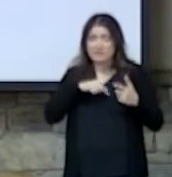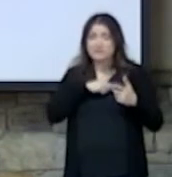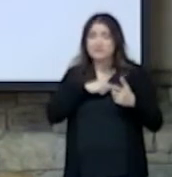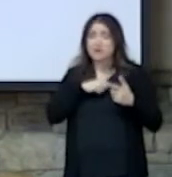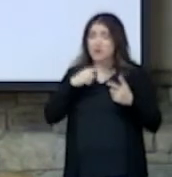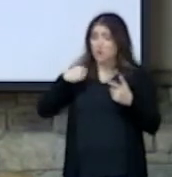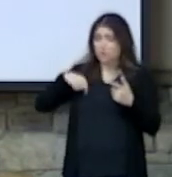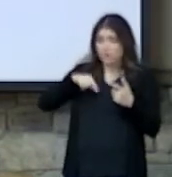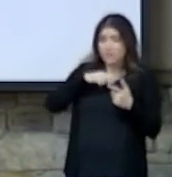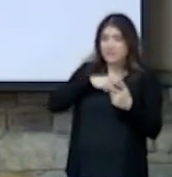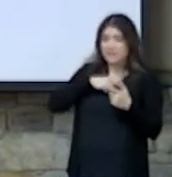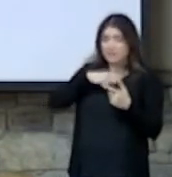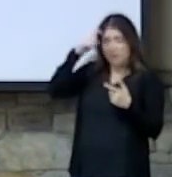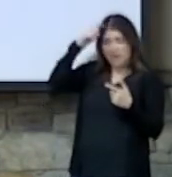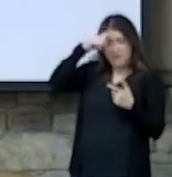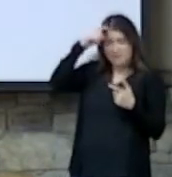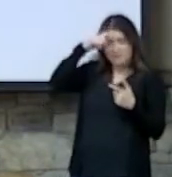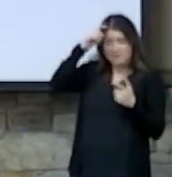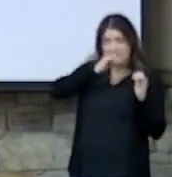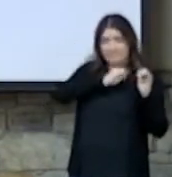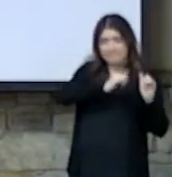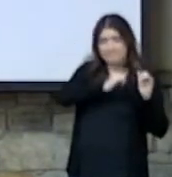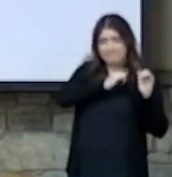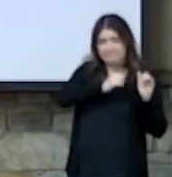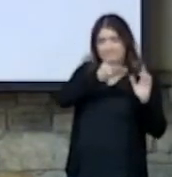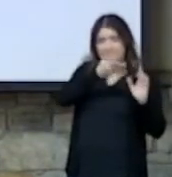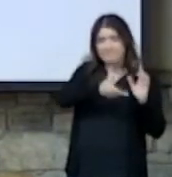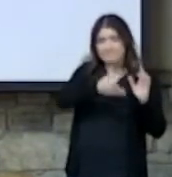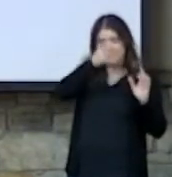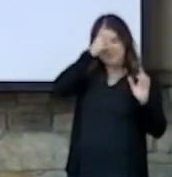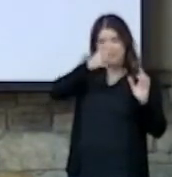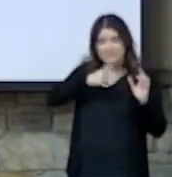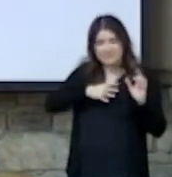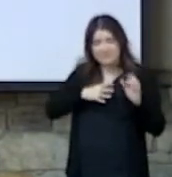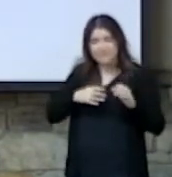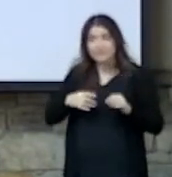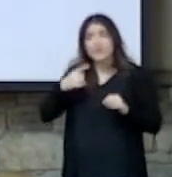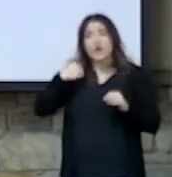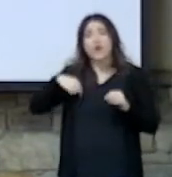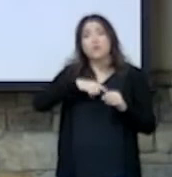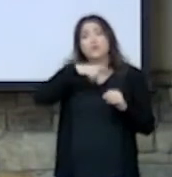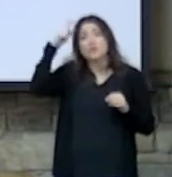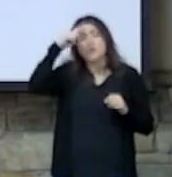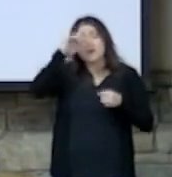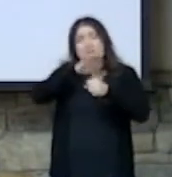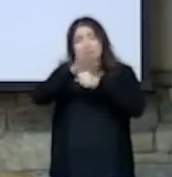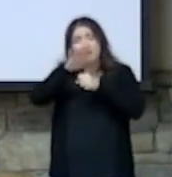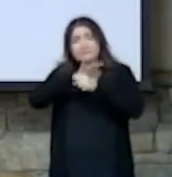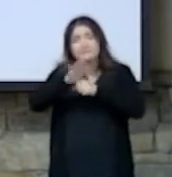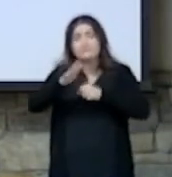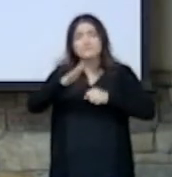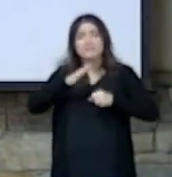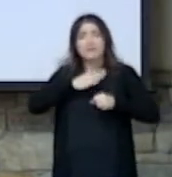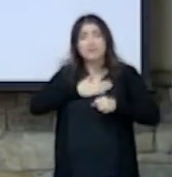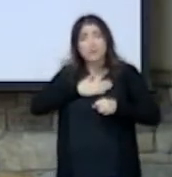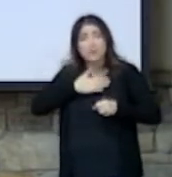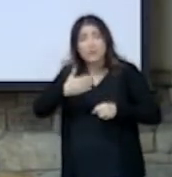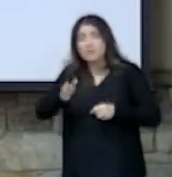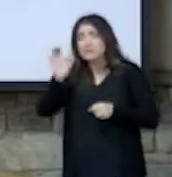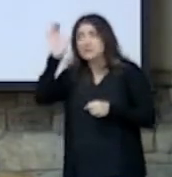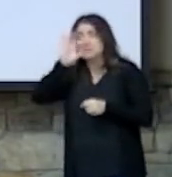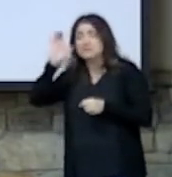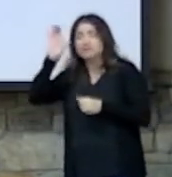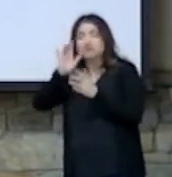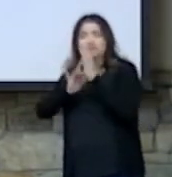we as wise as they are? Are we wise enough to be willing to seek Jesus no